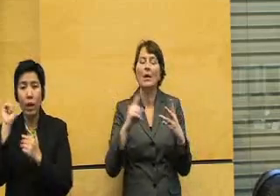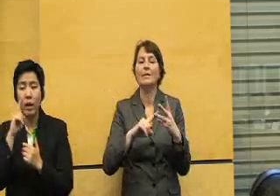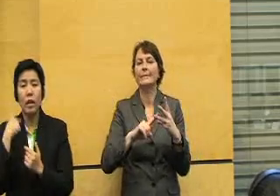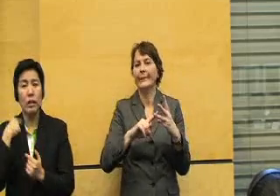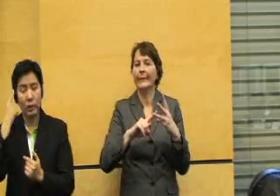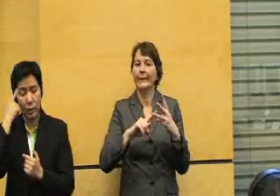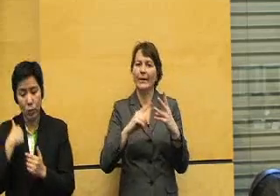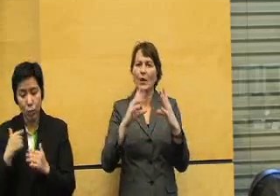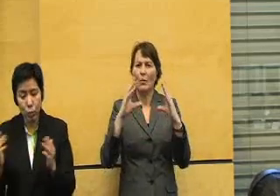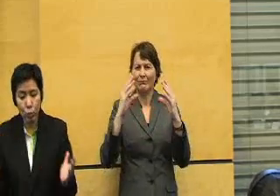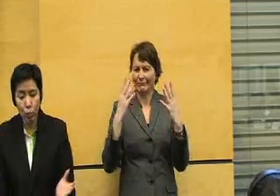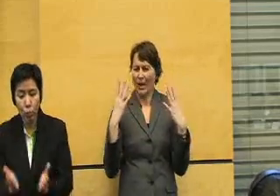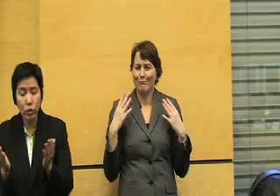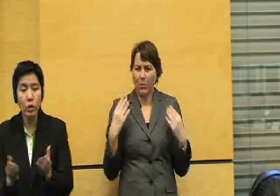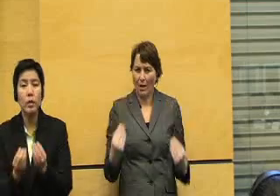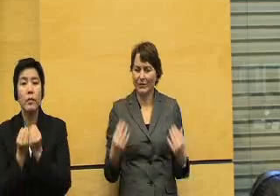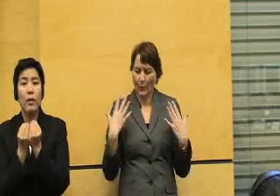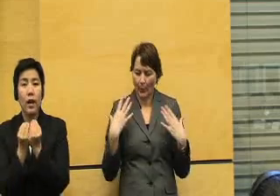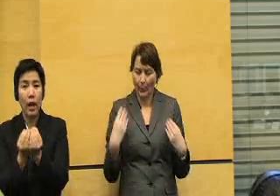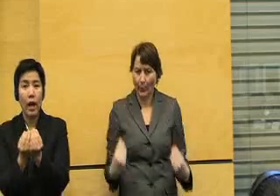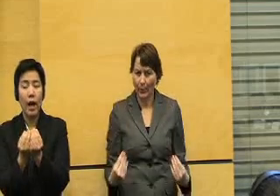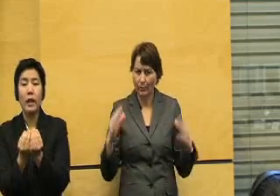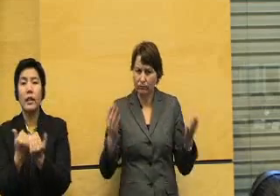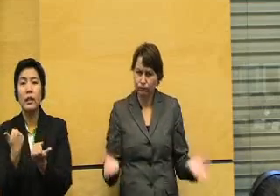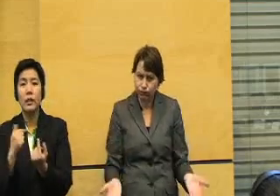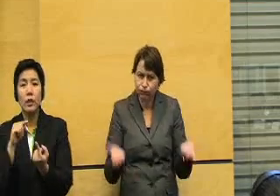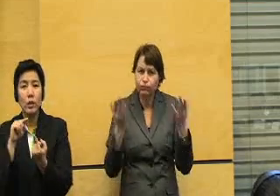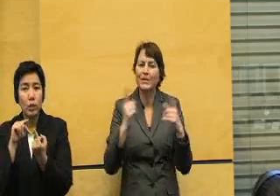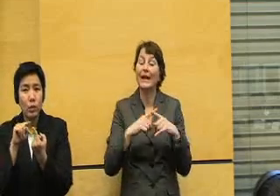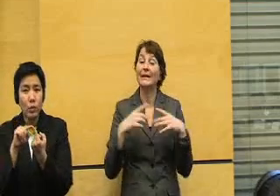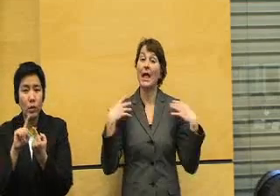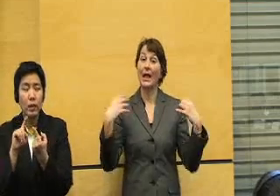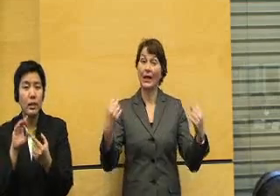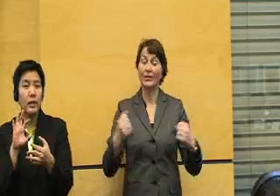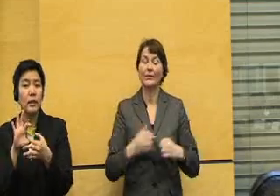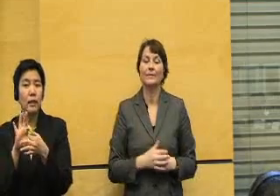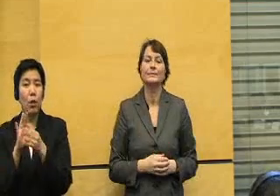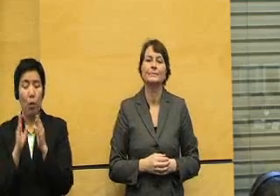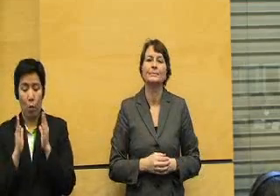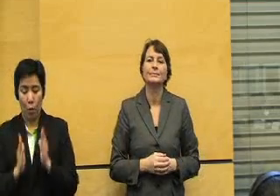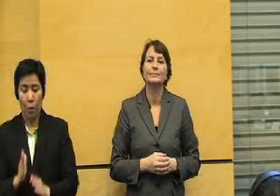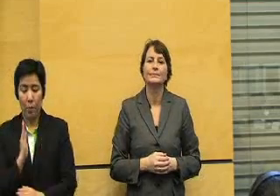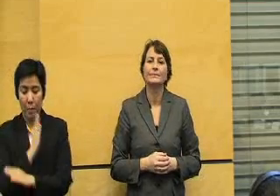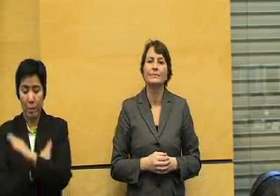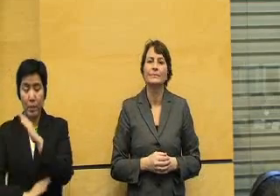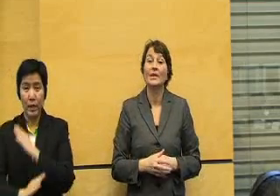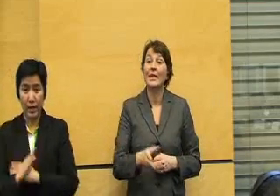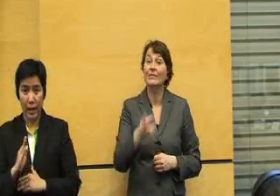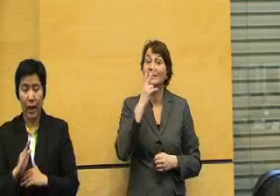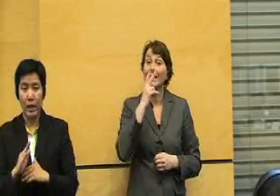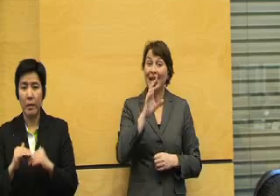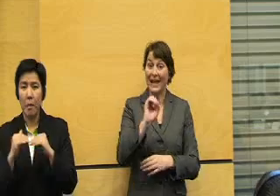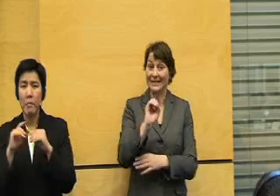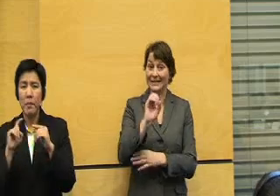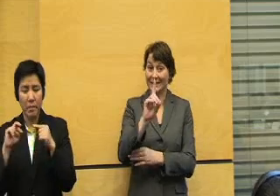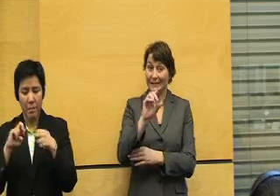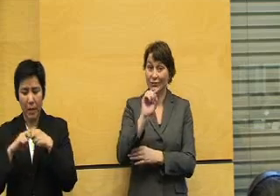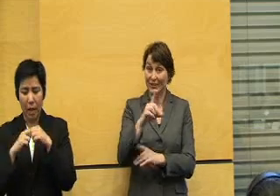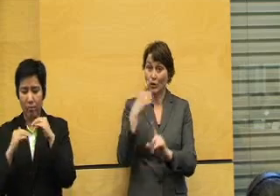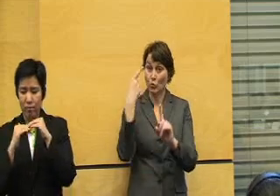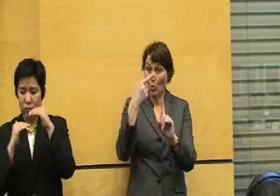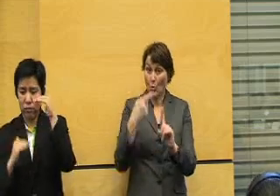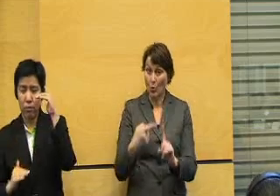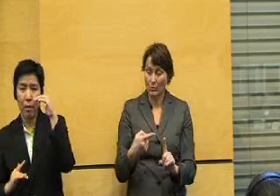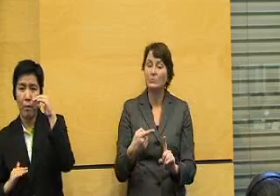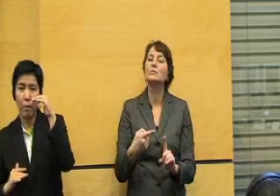health. Looking ahead towards a realization of the Sustainable Development Goals, we will